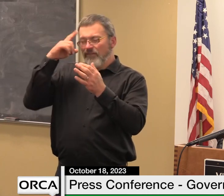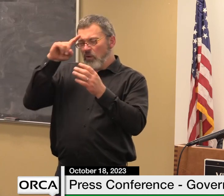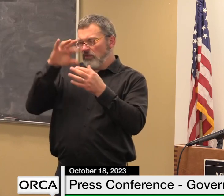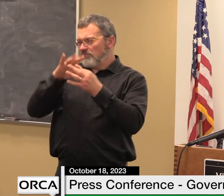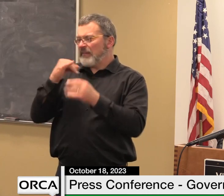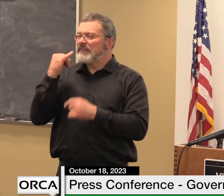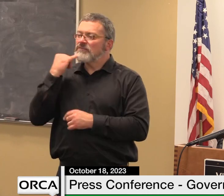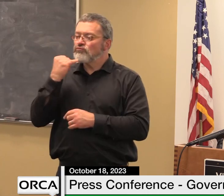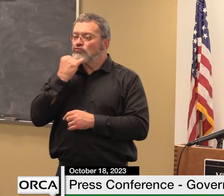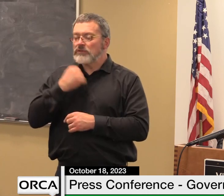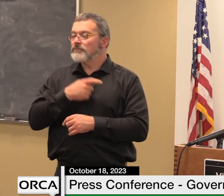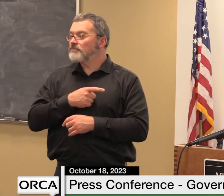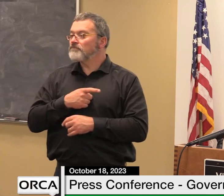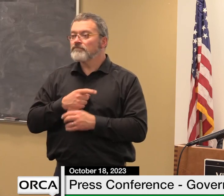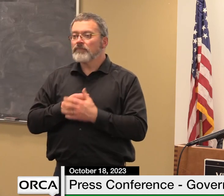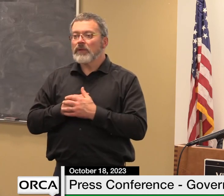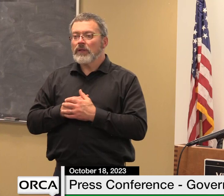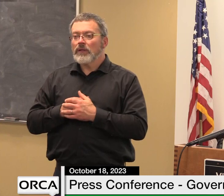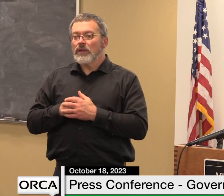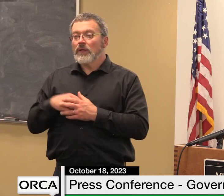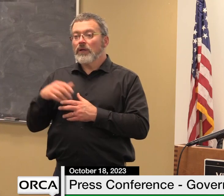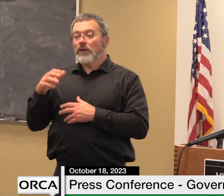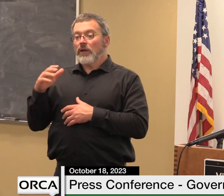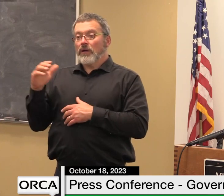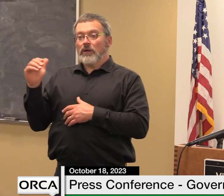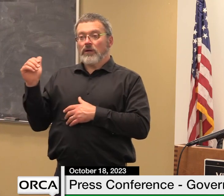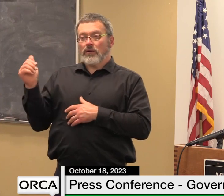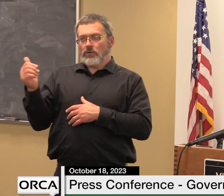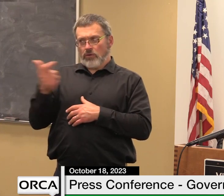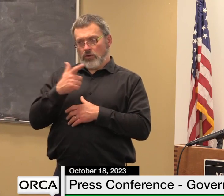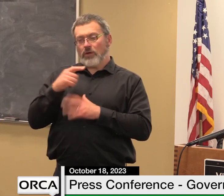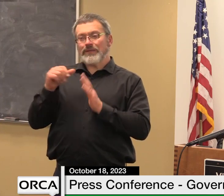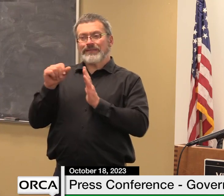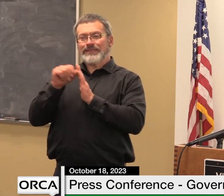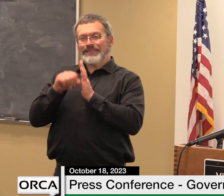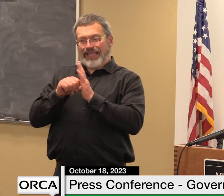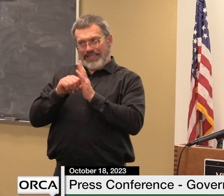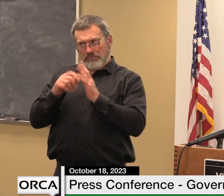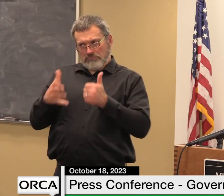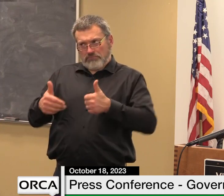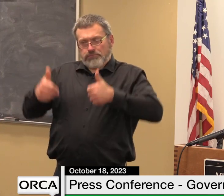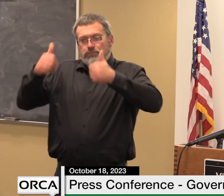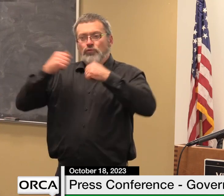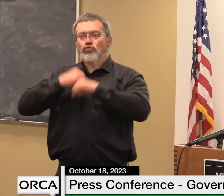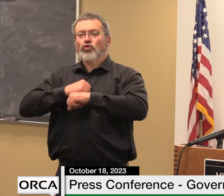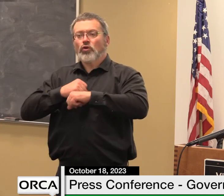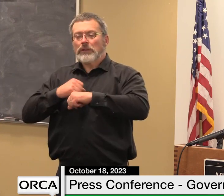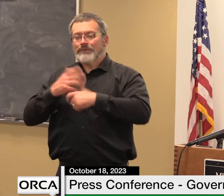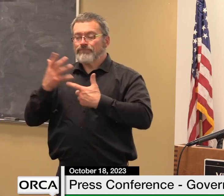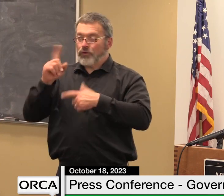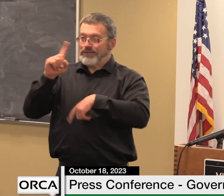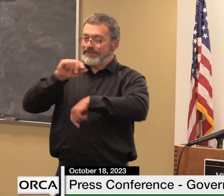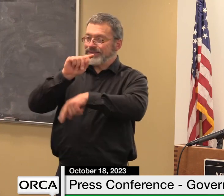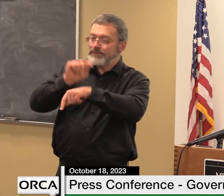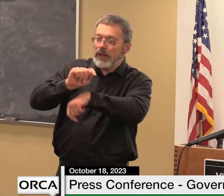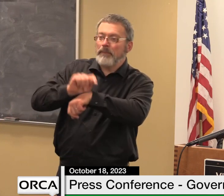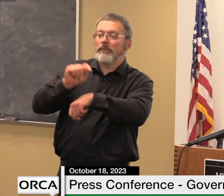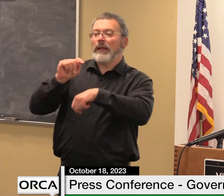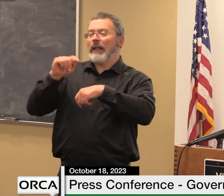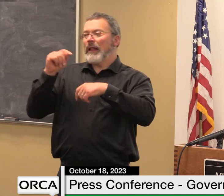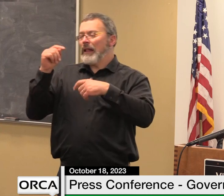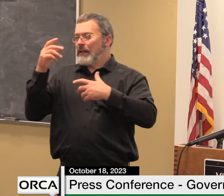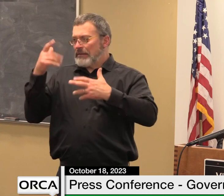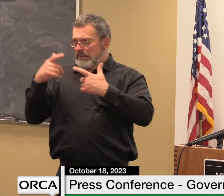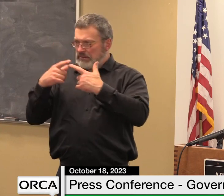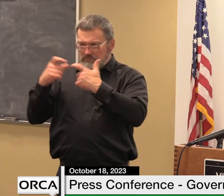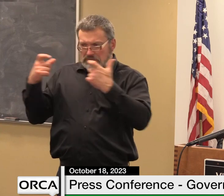state increased security in Jewish communities and that Jewish houses of worship. I don't know if you could elaborate on that in terms of what you've done in